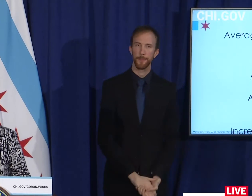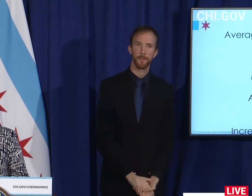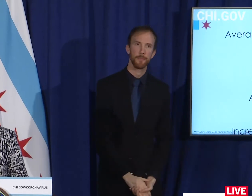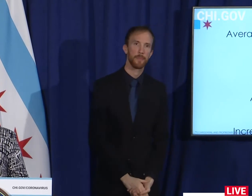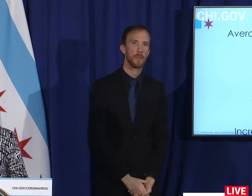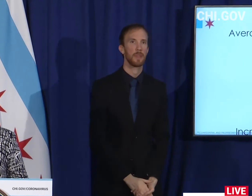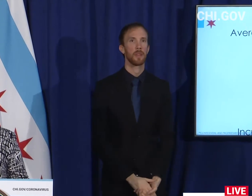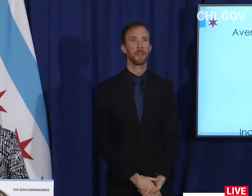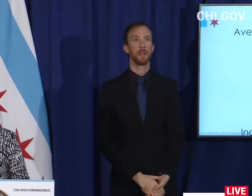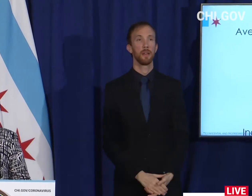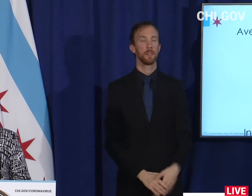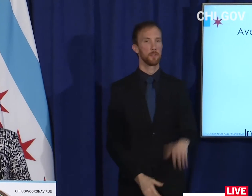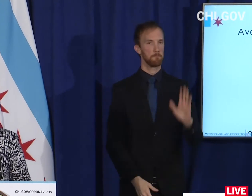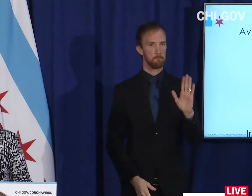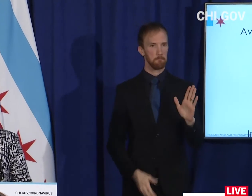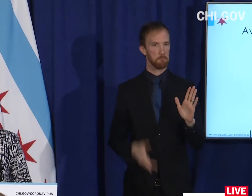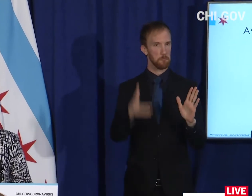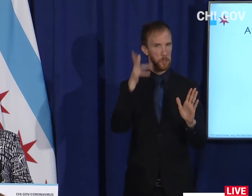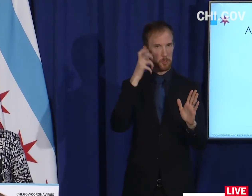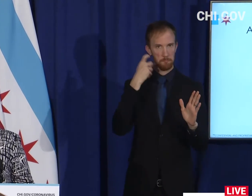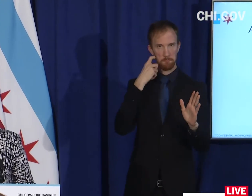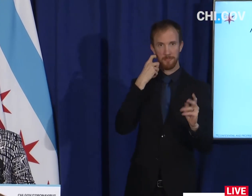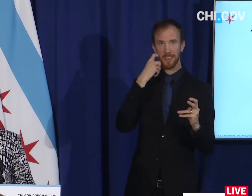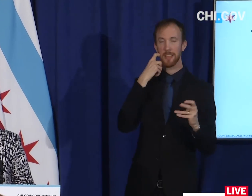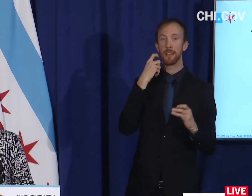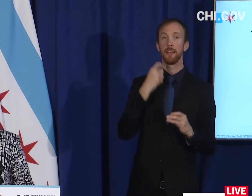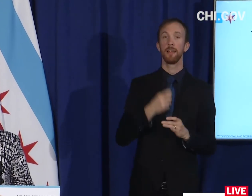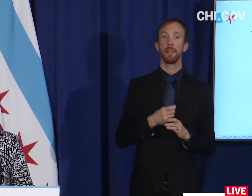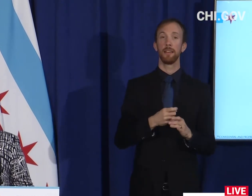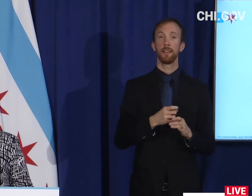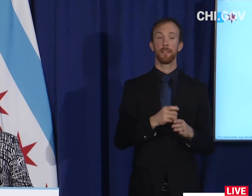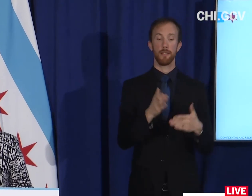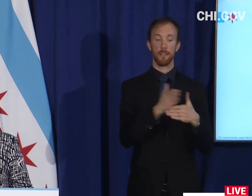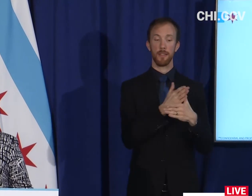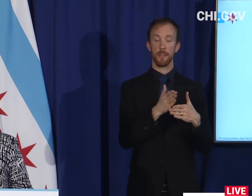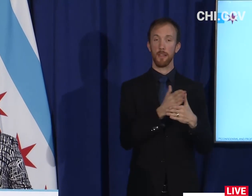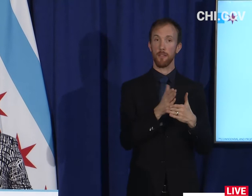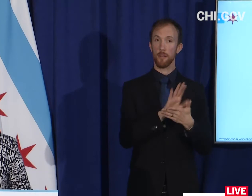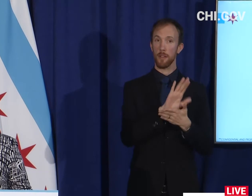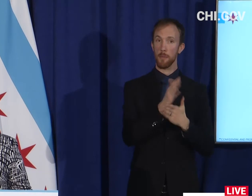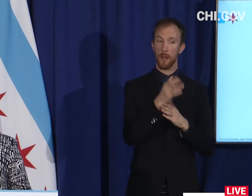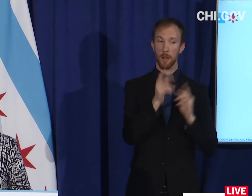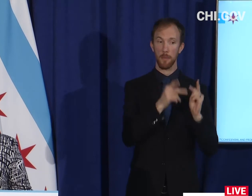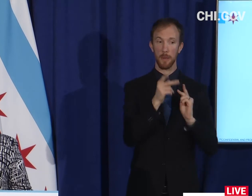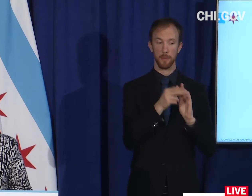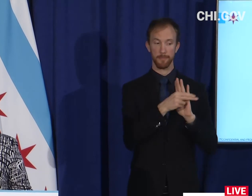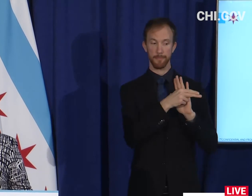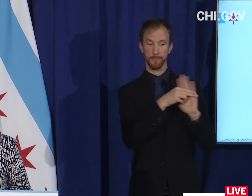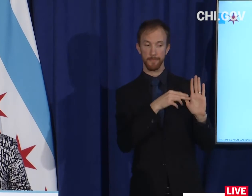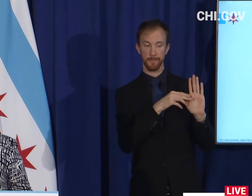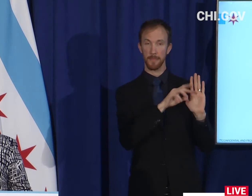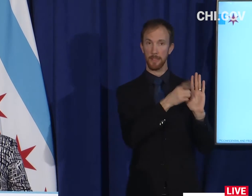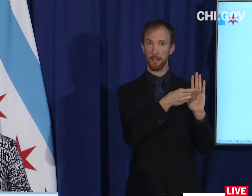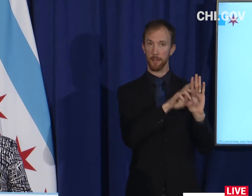So as you heard, the average number of diagnosed new cases in Chicago stands